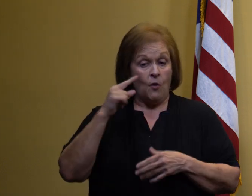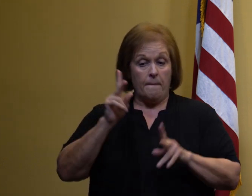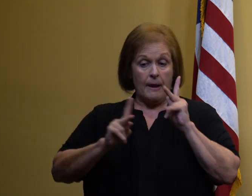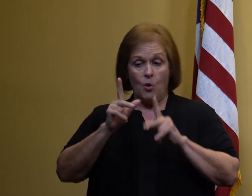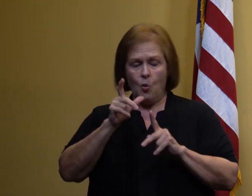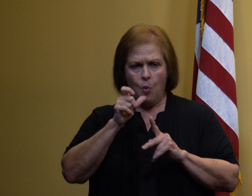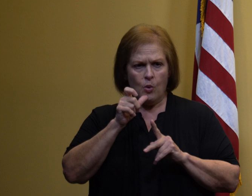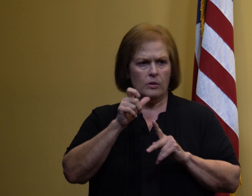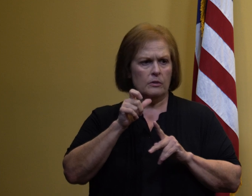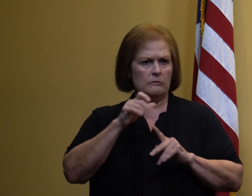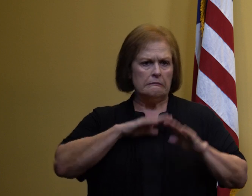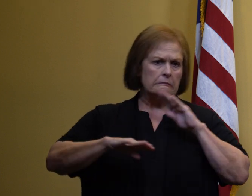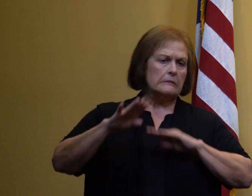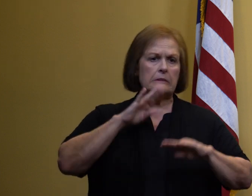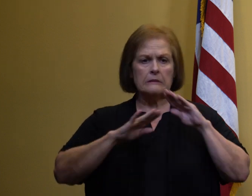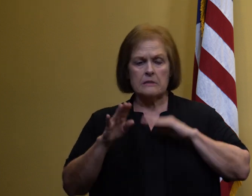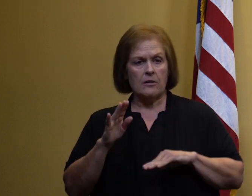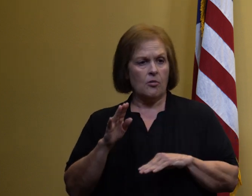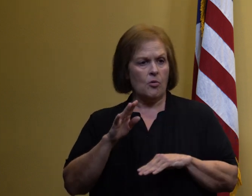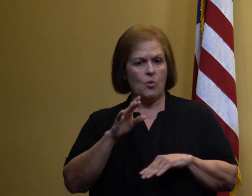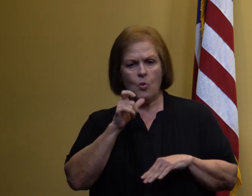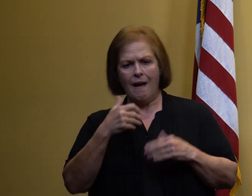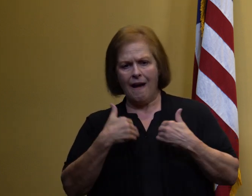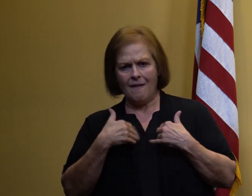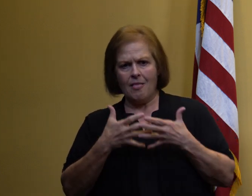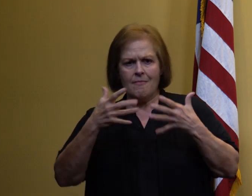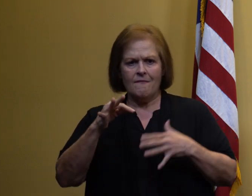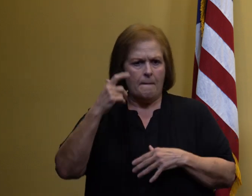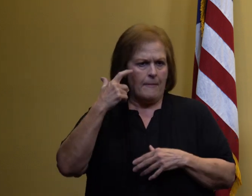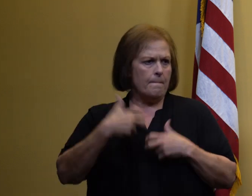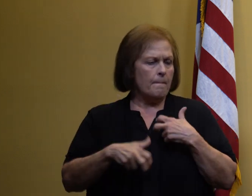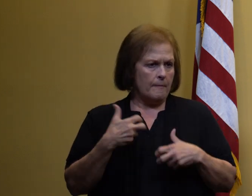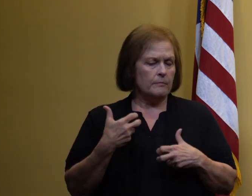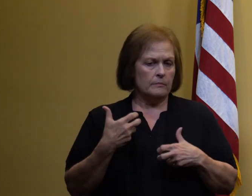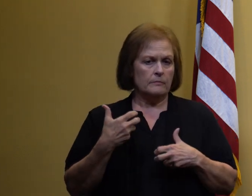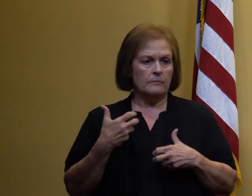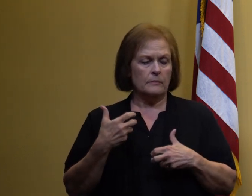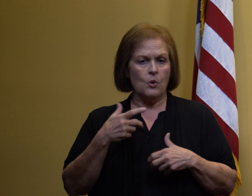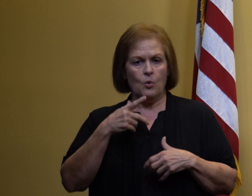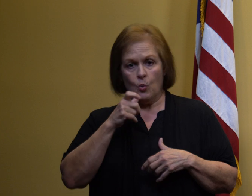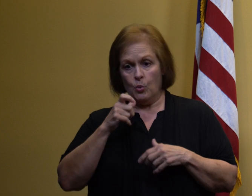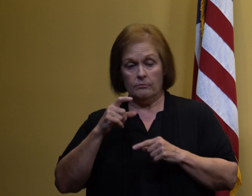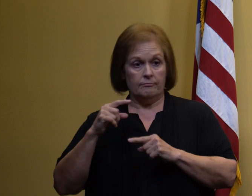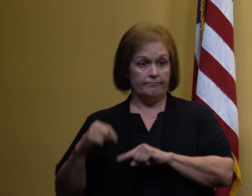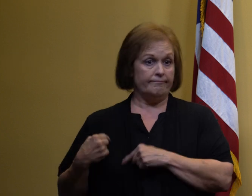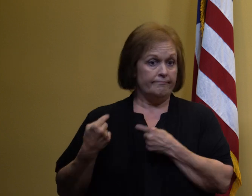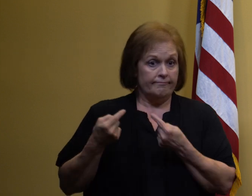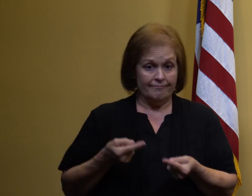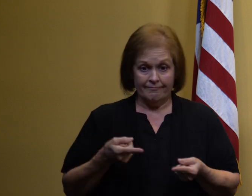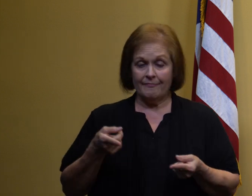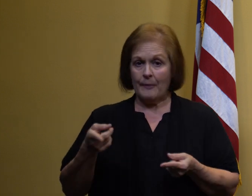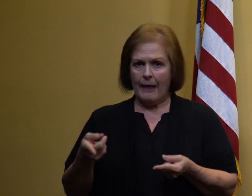who struggle with severe and persistent mental illness and who have historically had